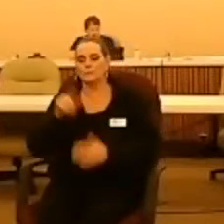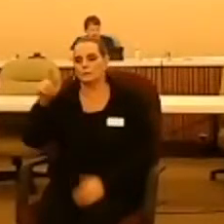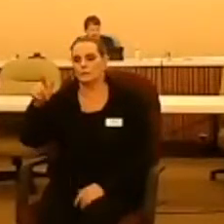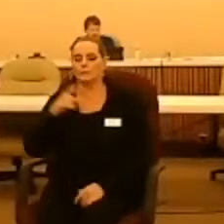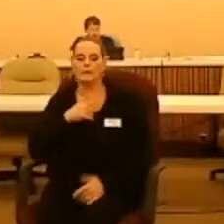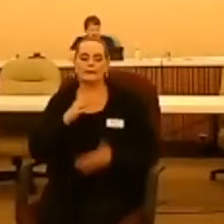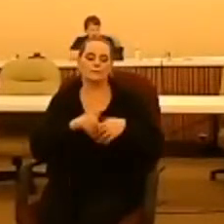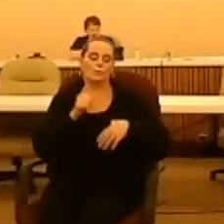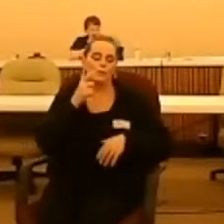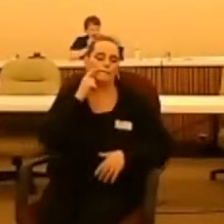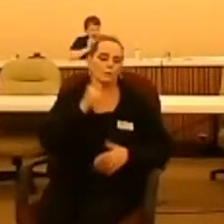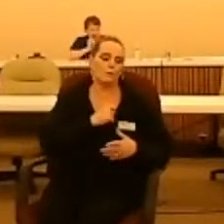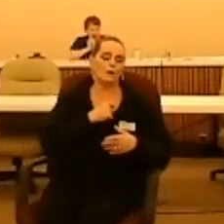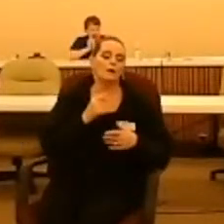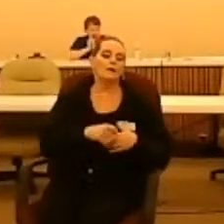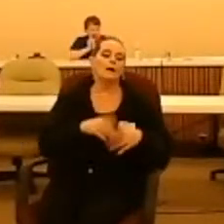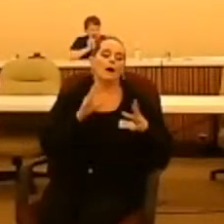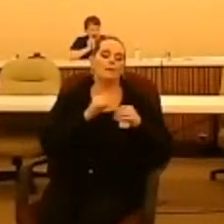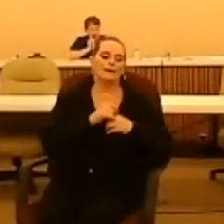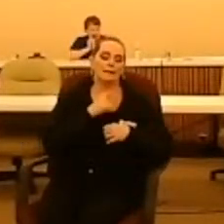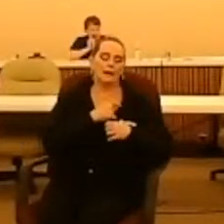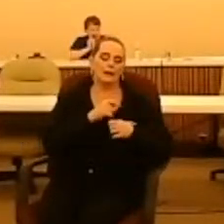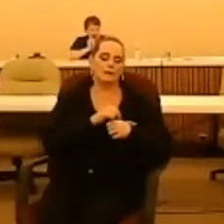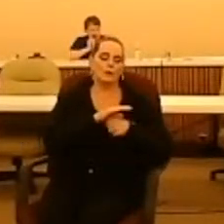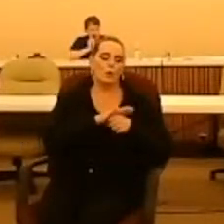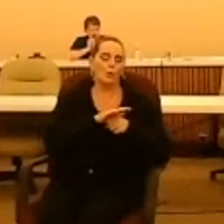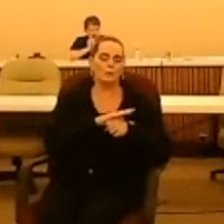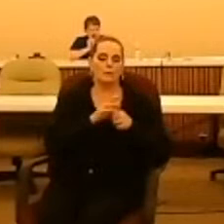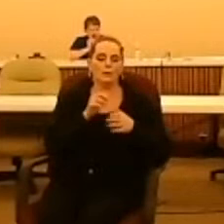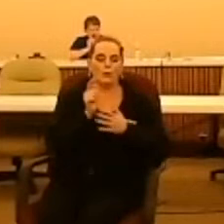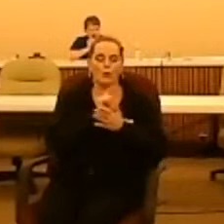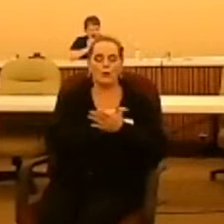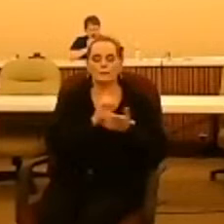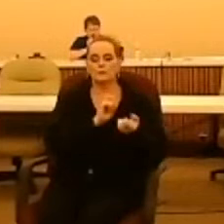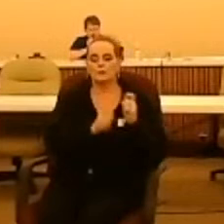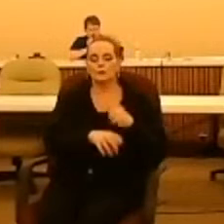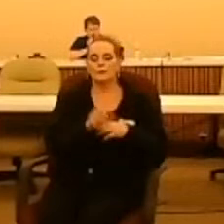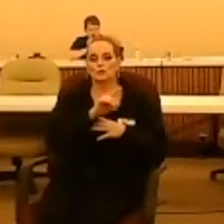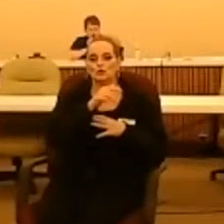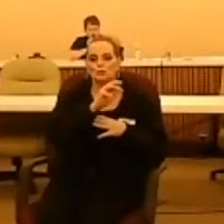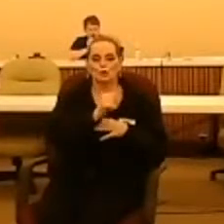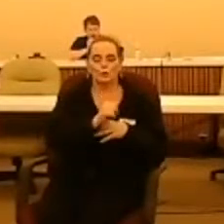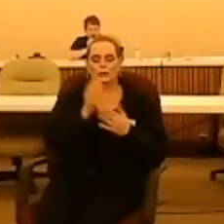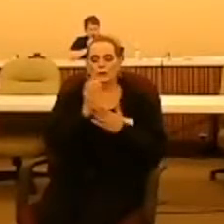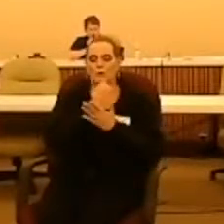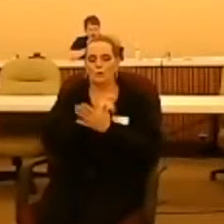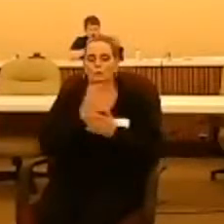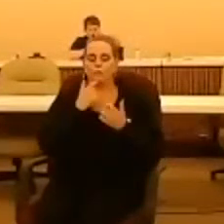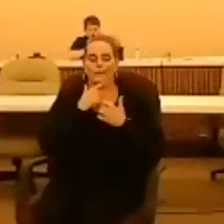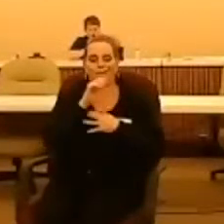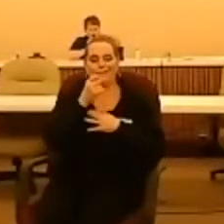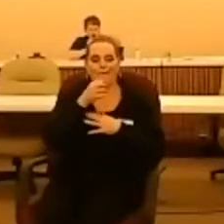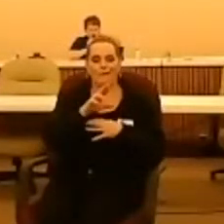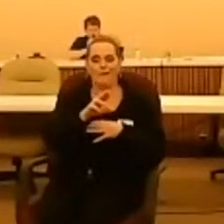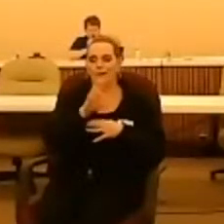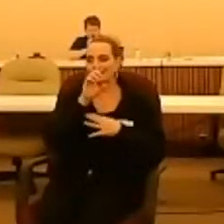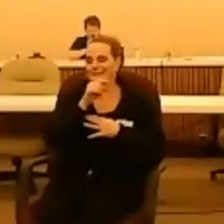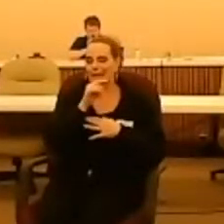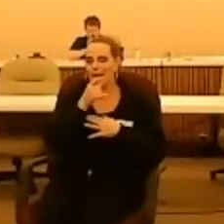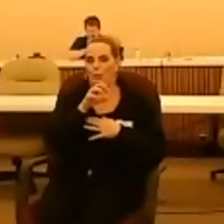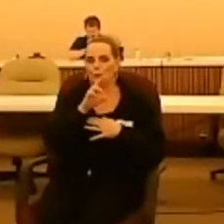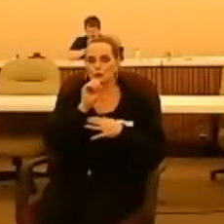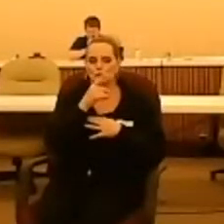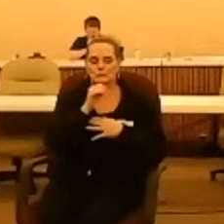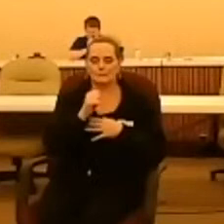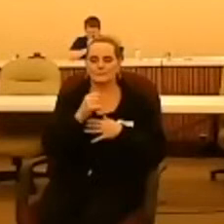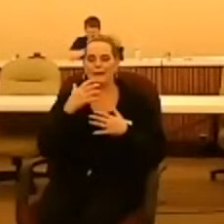for a public hearing on a proposed local law revising the zoning codes with respect to car dealerships and off-site dealership storage